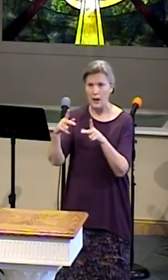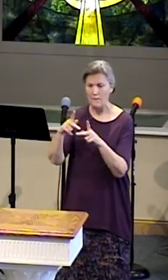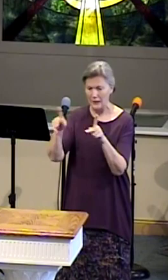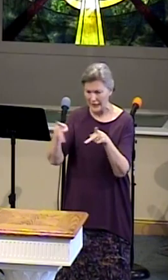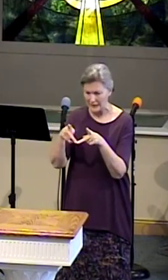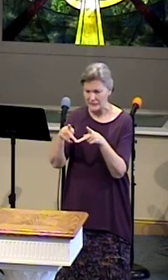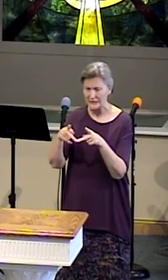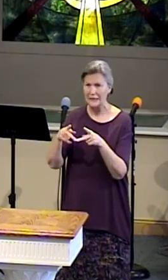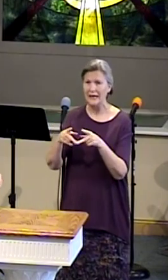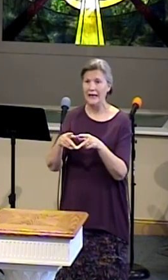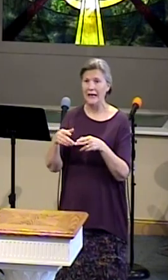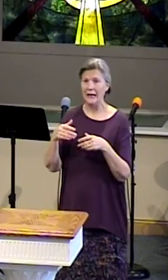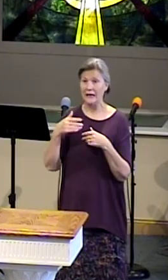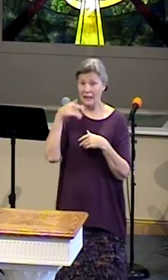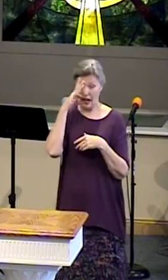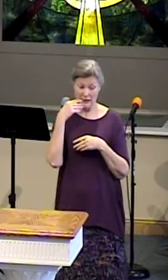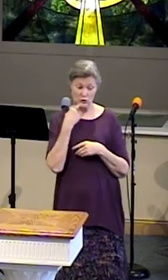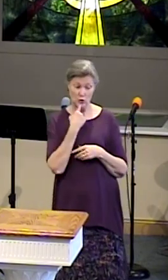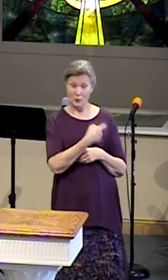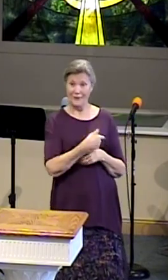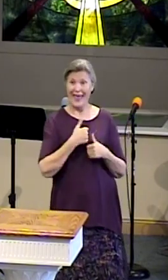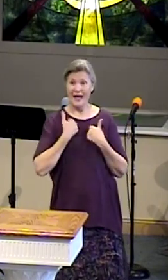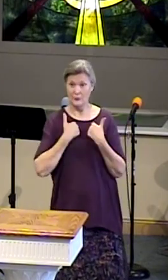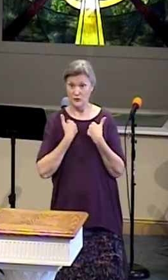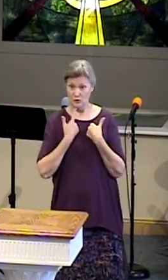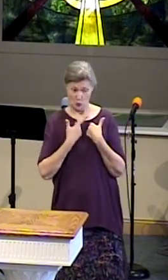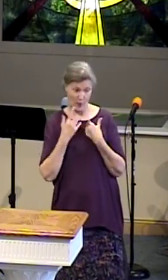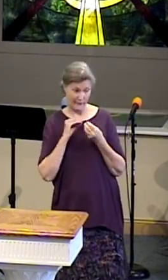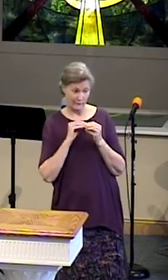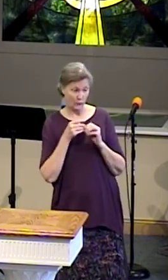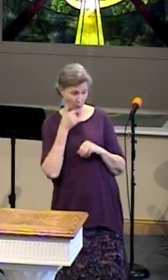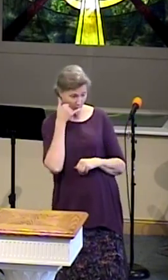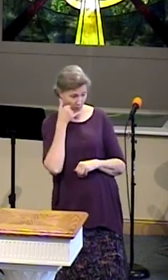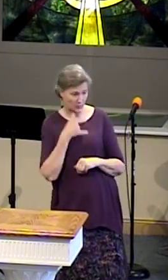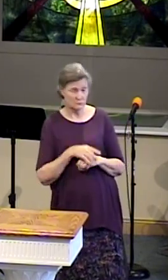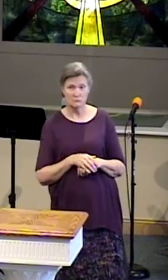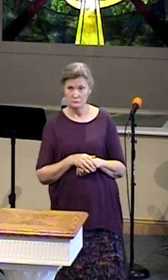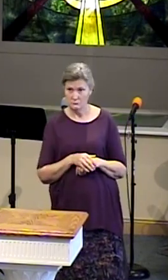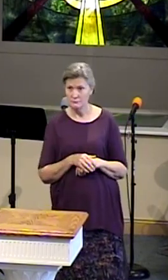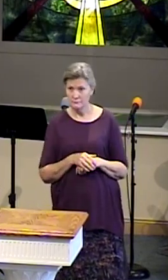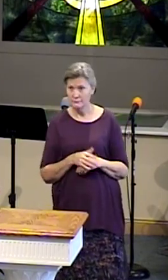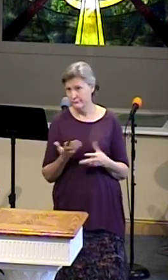here. Let's whittle it down. Do you want me to give you his phone number?